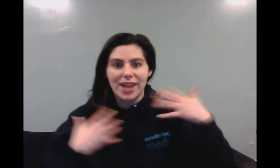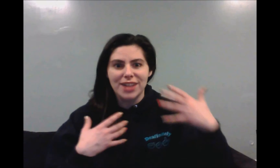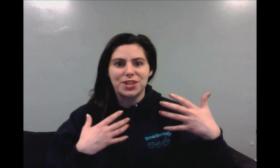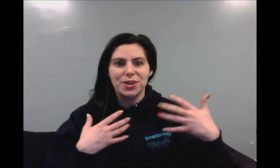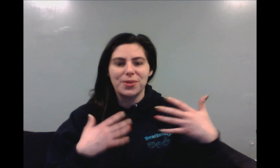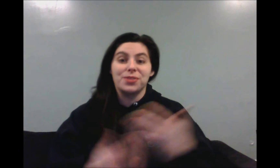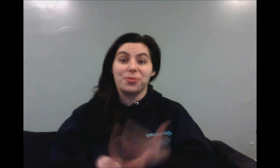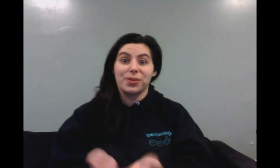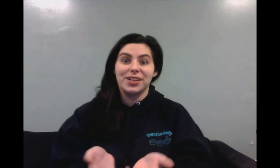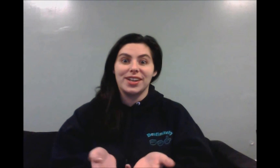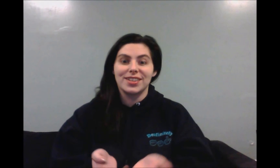too, and he's a really good dancer.